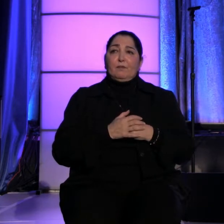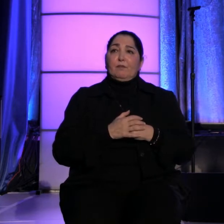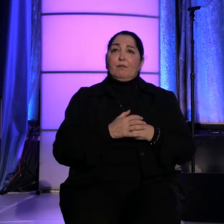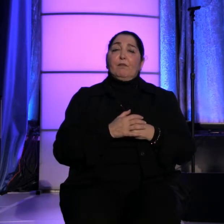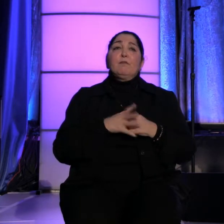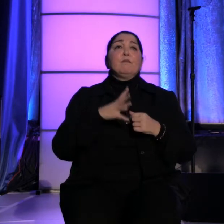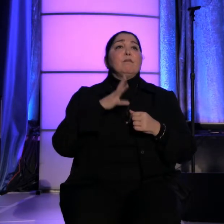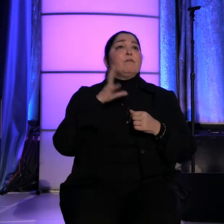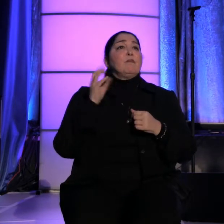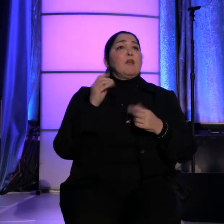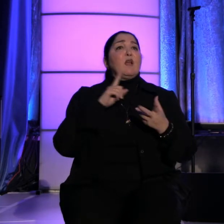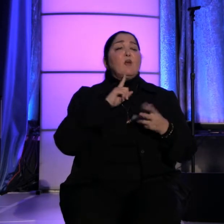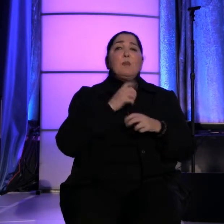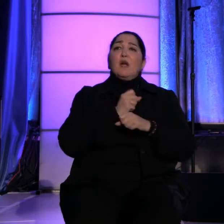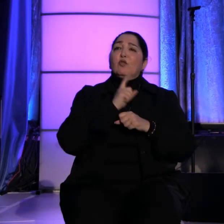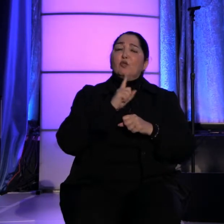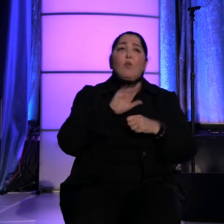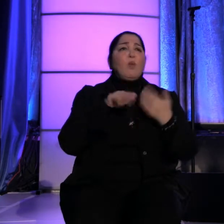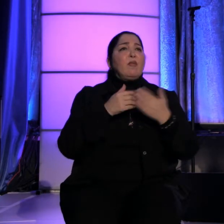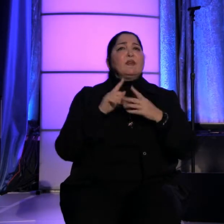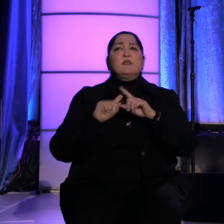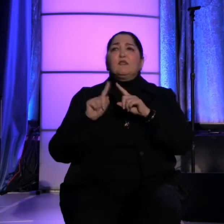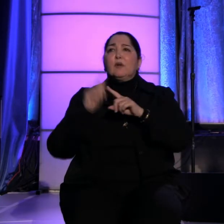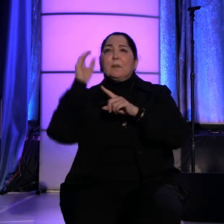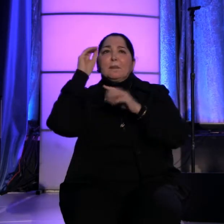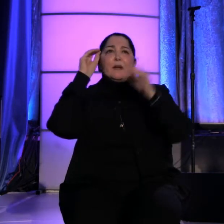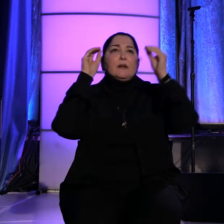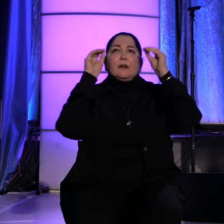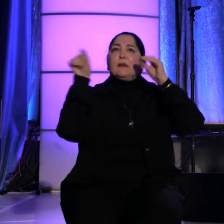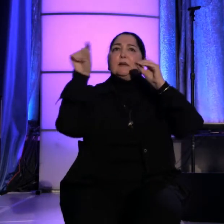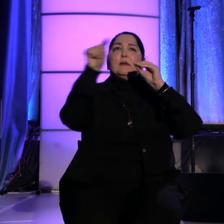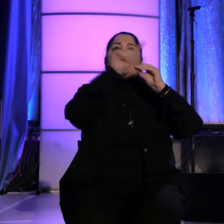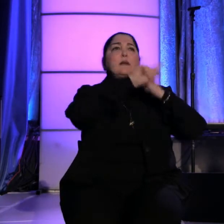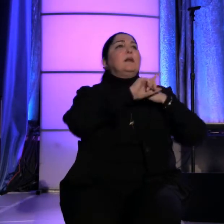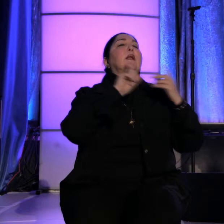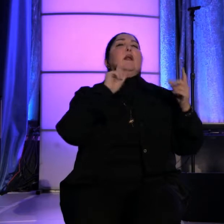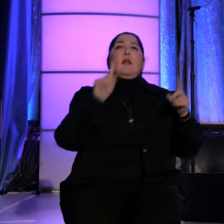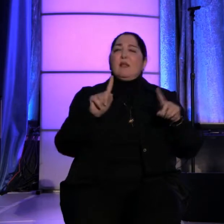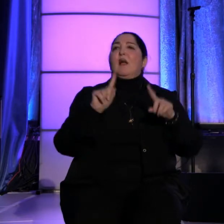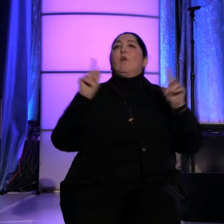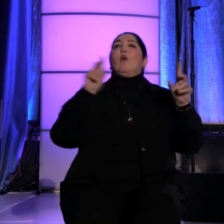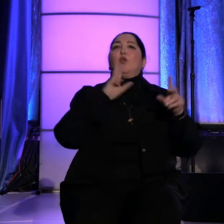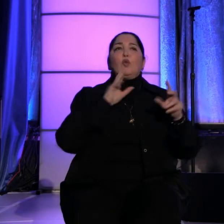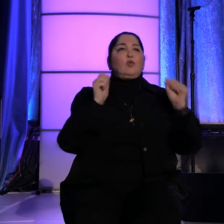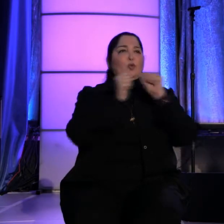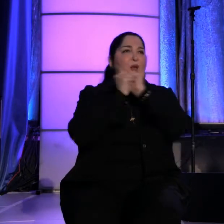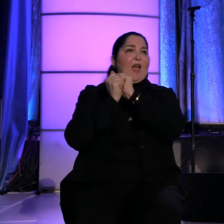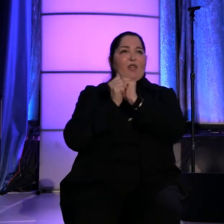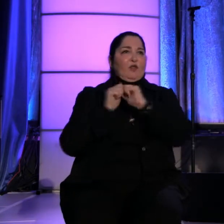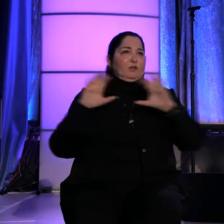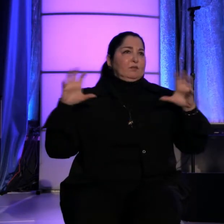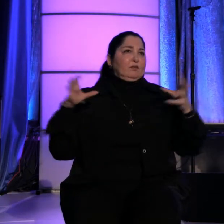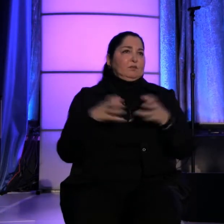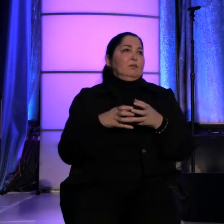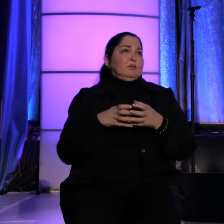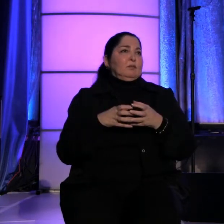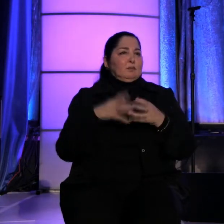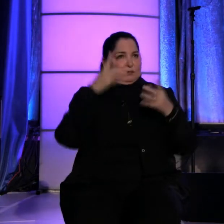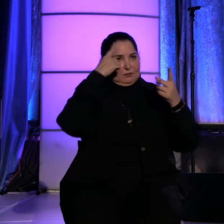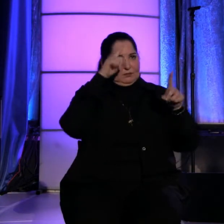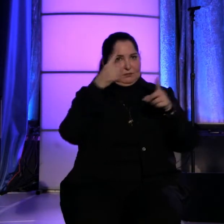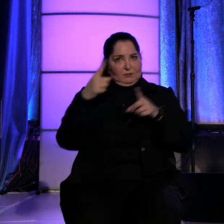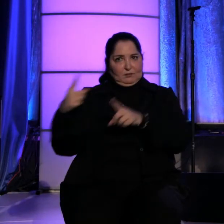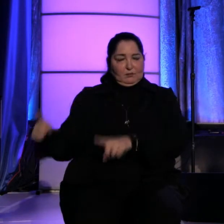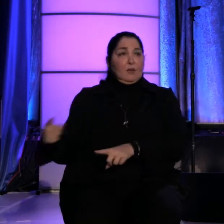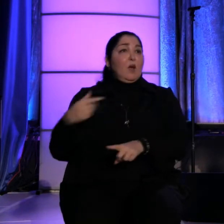ensuring that the many voices involved eventually spoke together in concert. There was our board of directors who